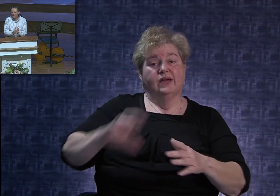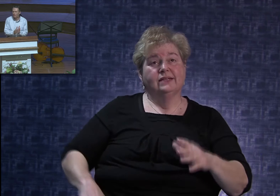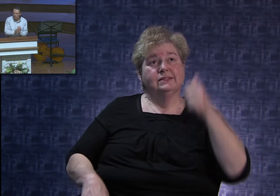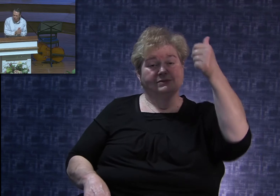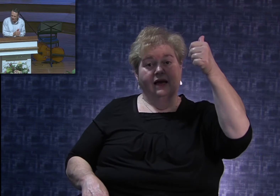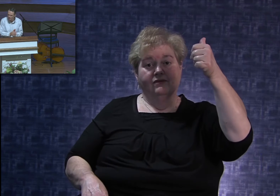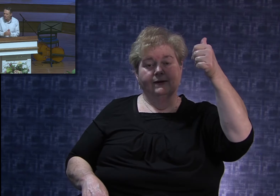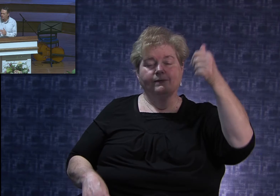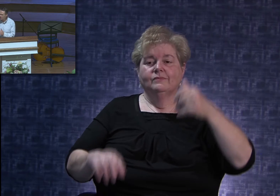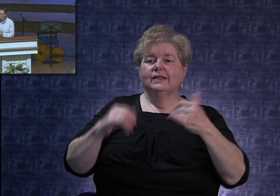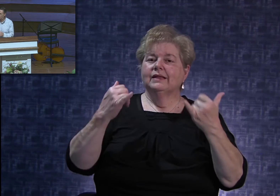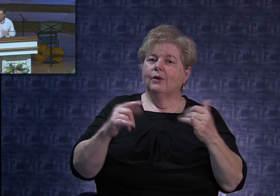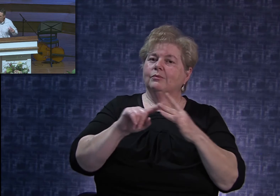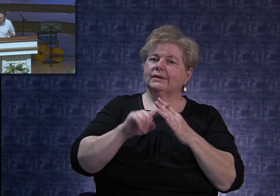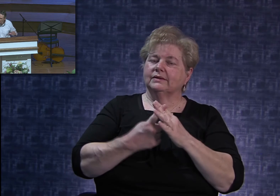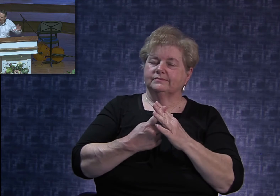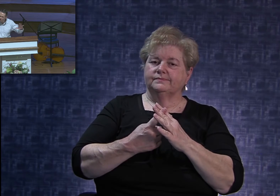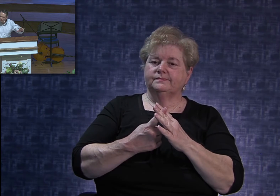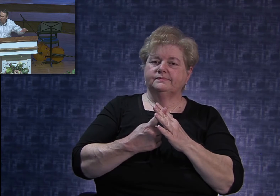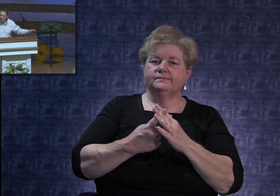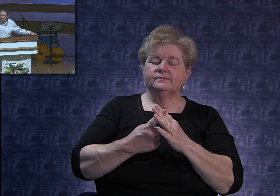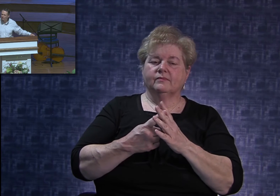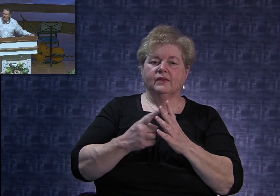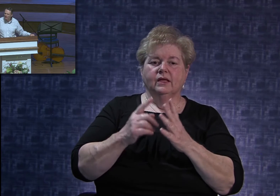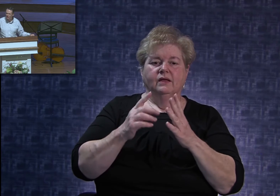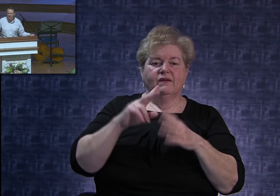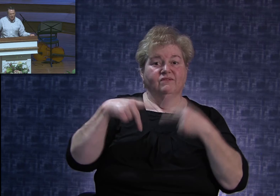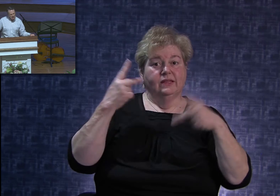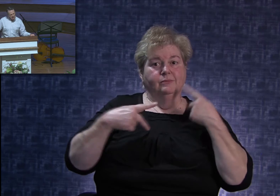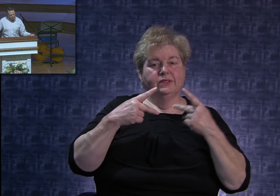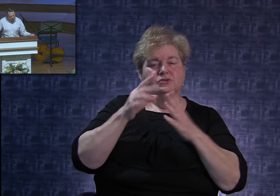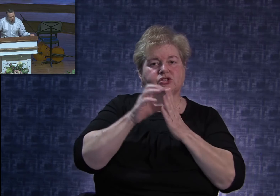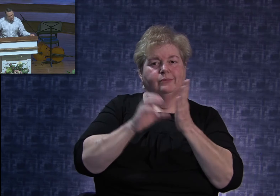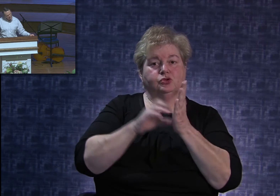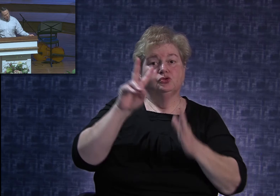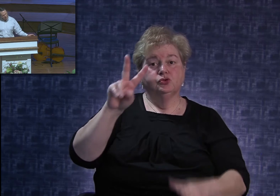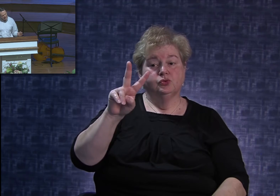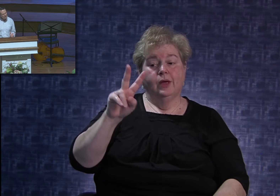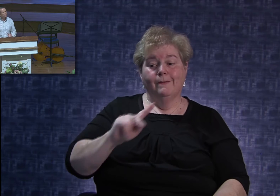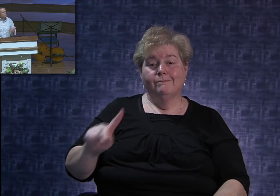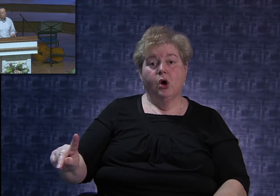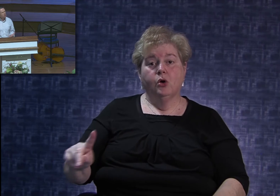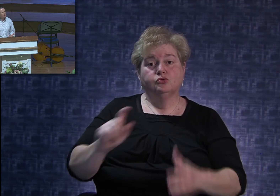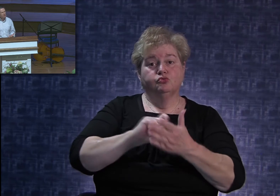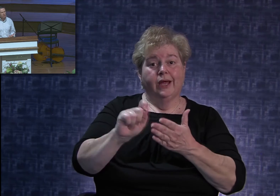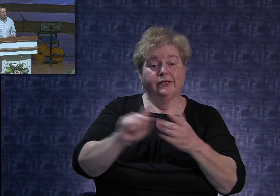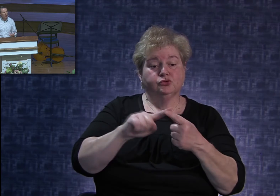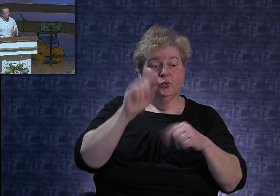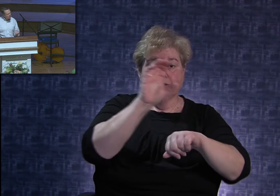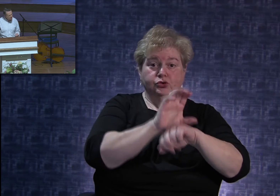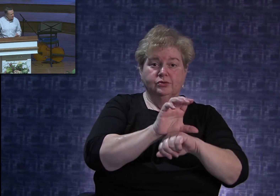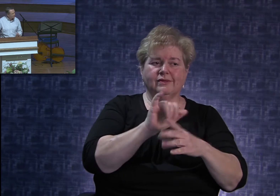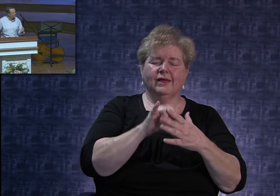verse 5. I'm going to read up to our text this morning, kind of set the flow of where we've been. And Paul is writing to this church that is